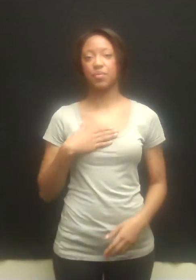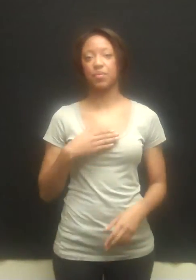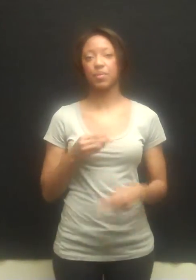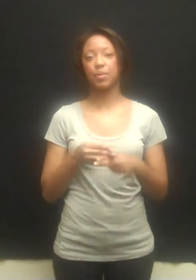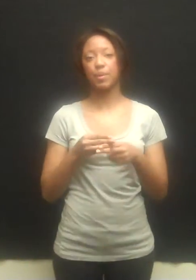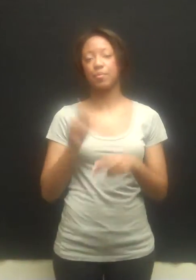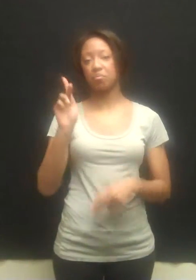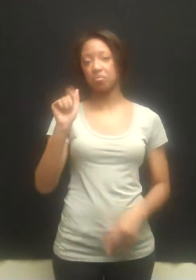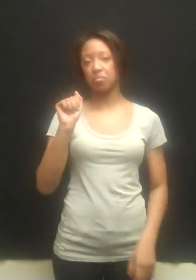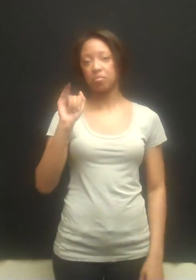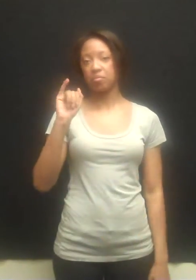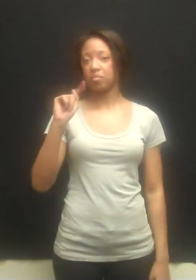Oh,